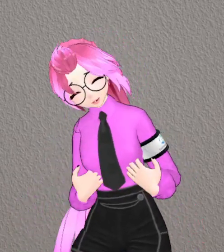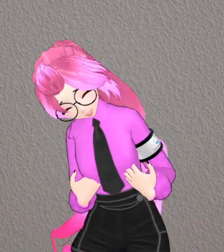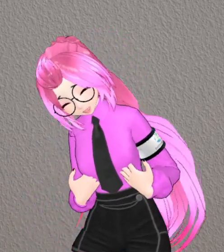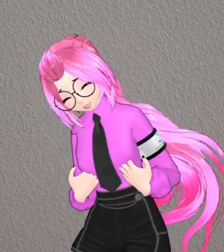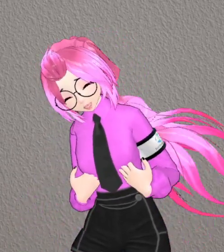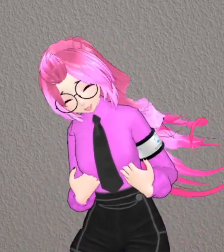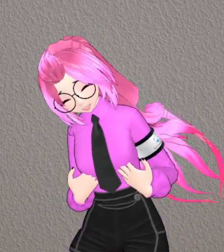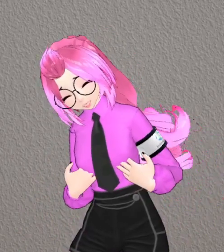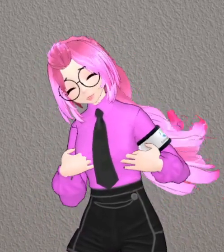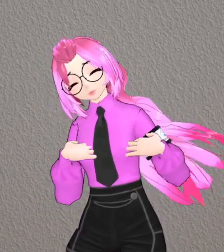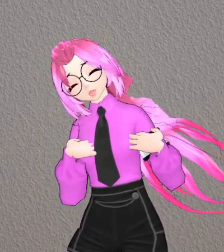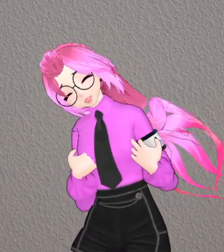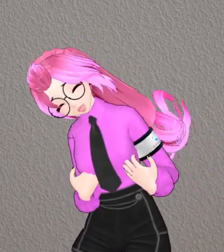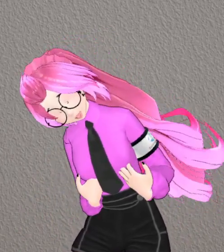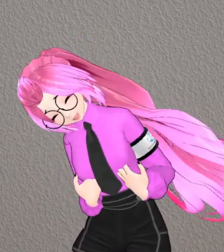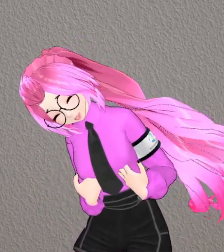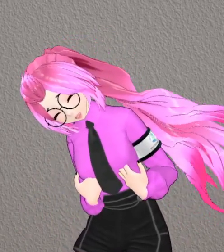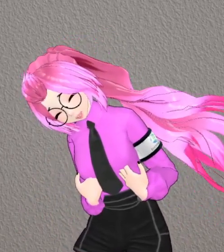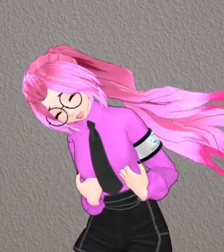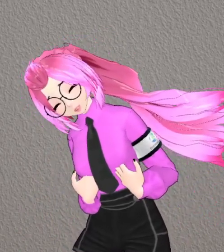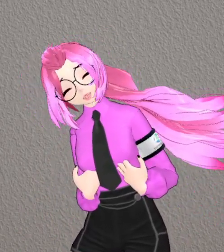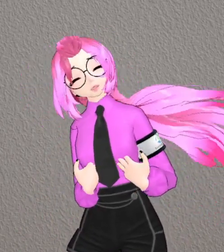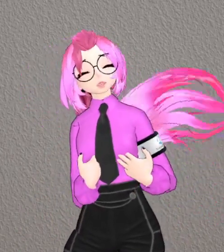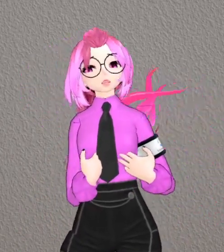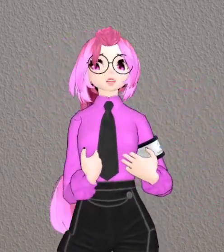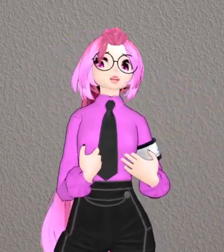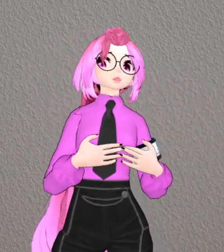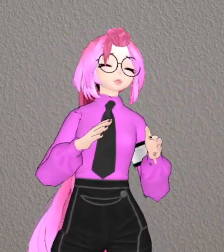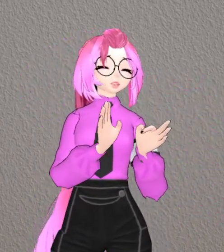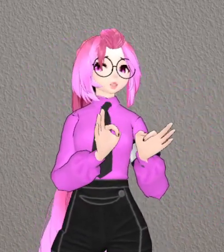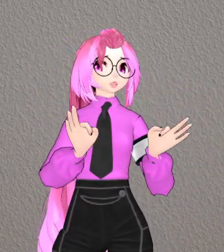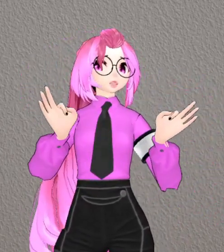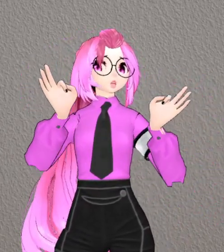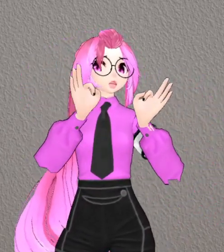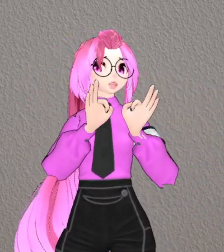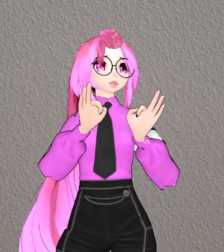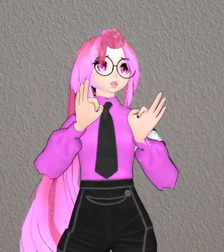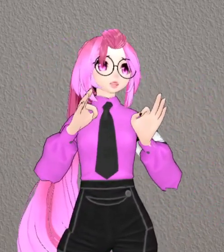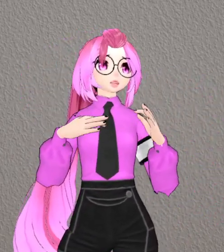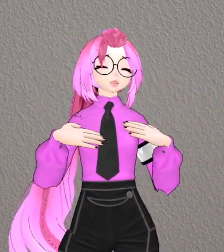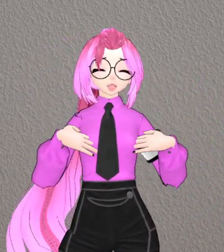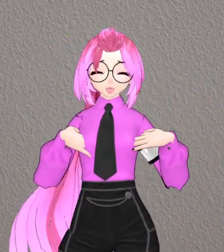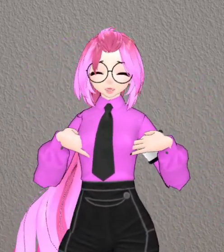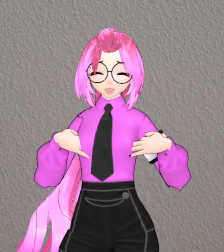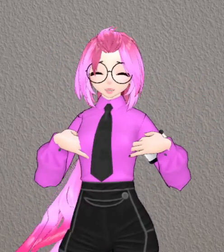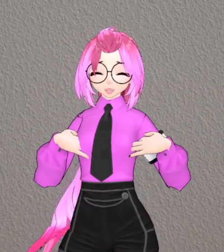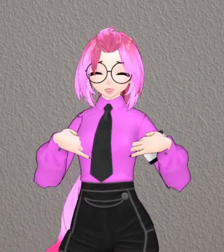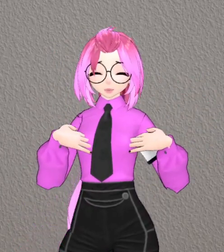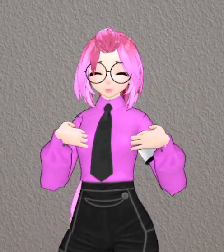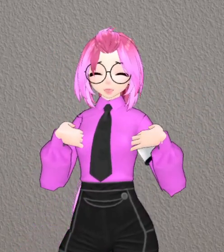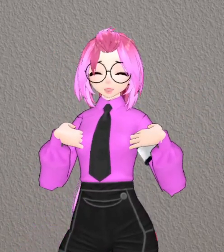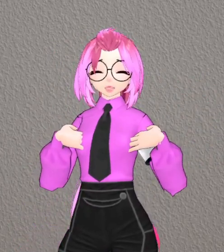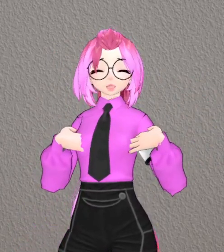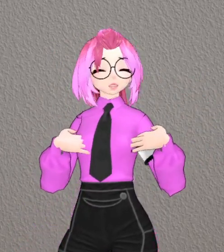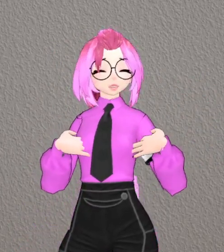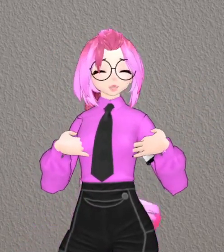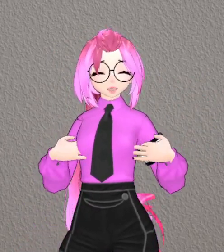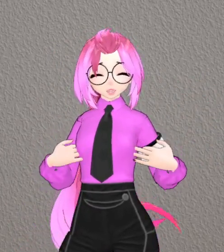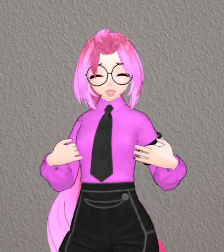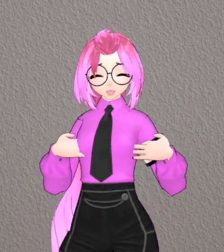body language with that. You're going to go downwards because you're tired. So it's really important that you're using your fingertips as an anchor and